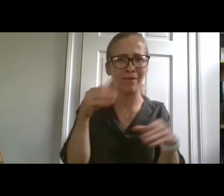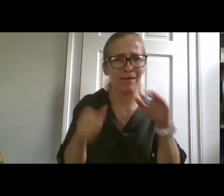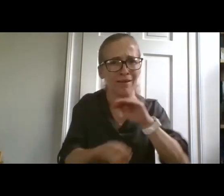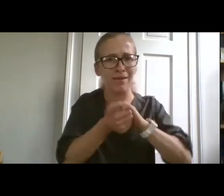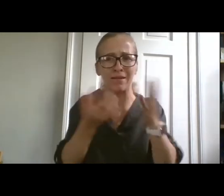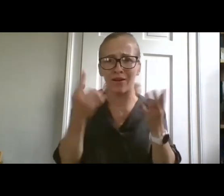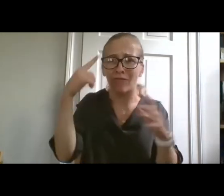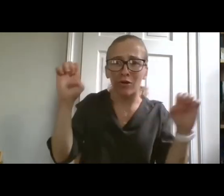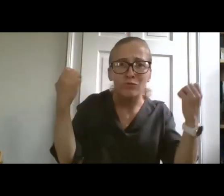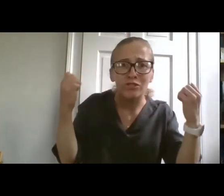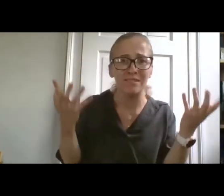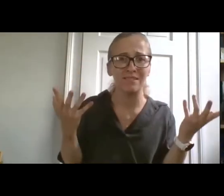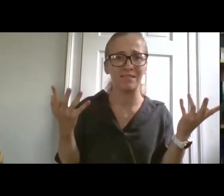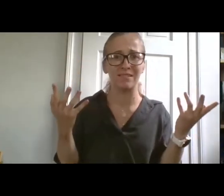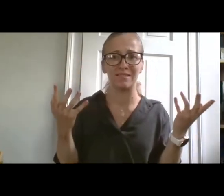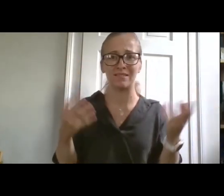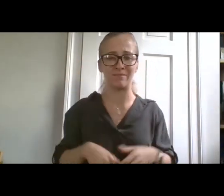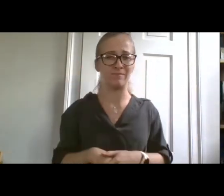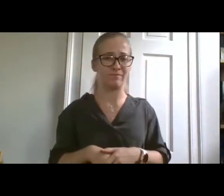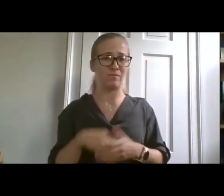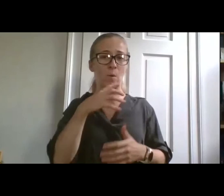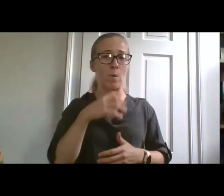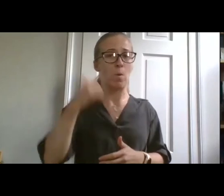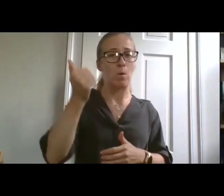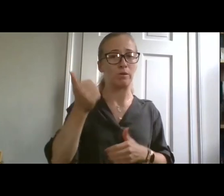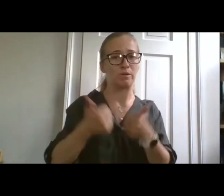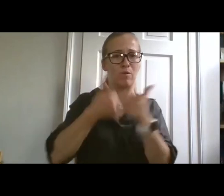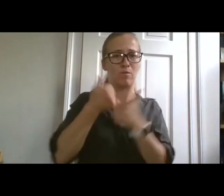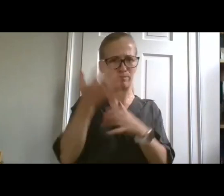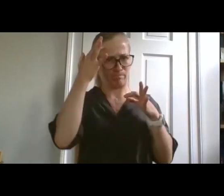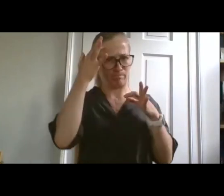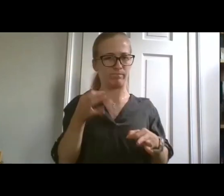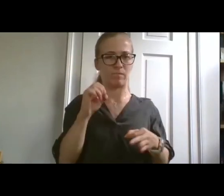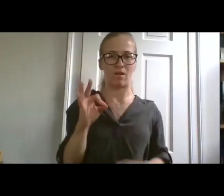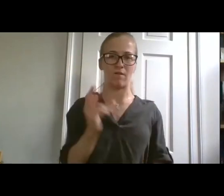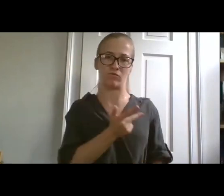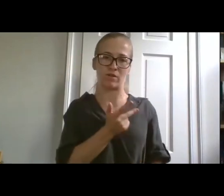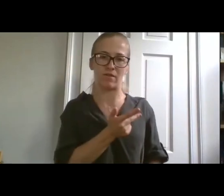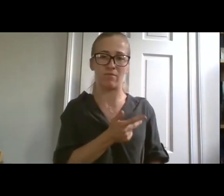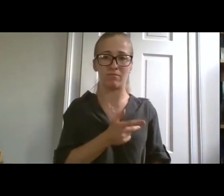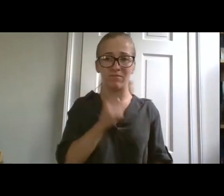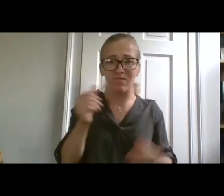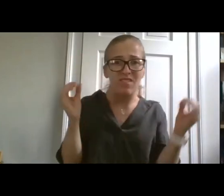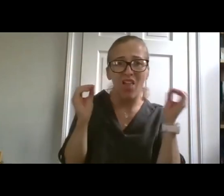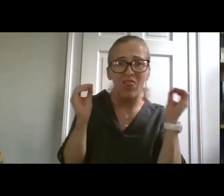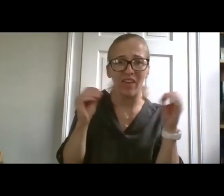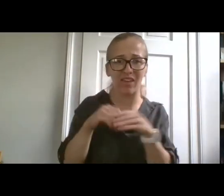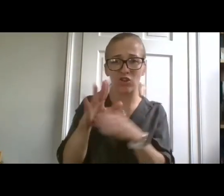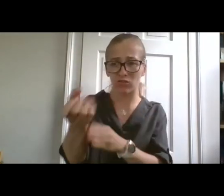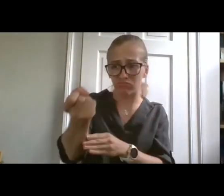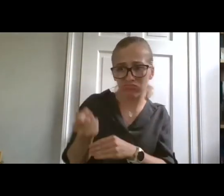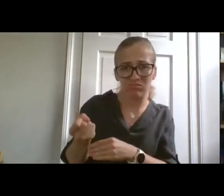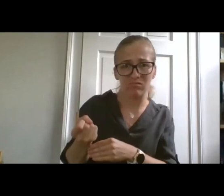for emergencies," said Maria Jose, the oldest and most indignant of our current trio. "You don't have anything, even in your glove compartment?"